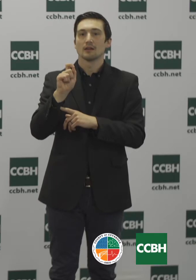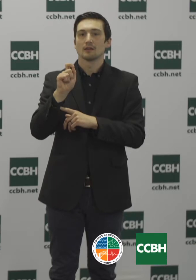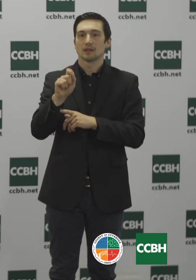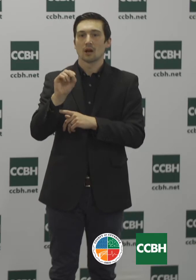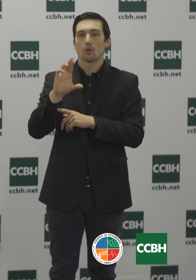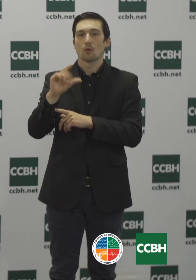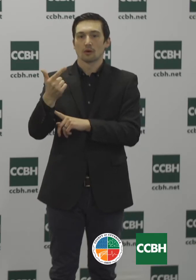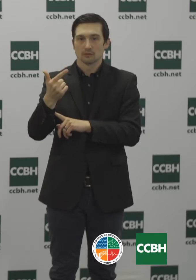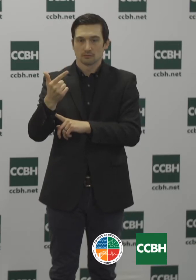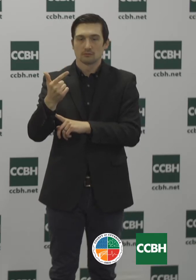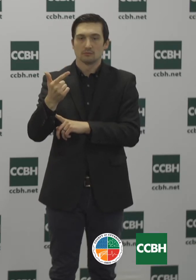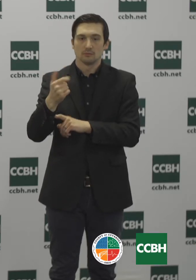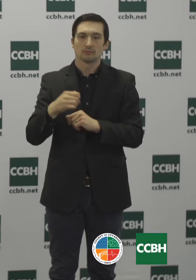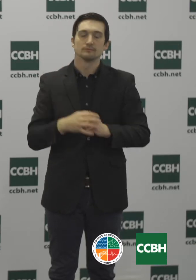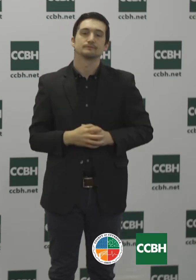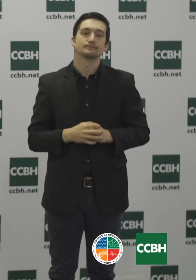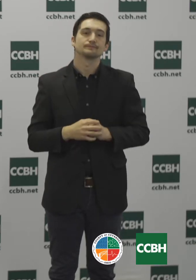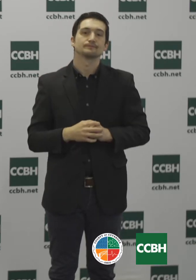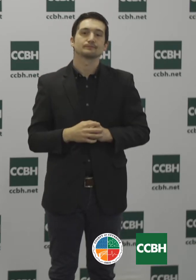wecare@metrohealth.org.